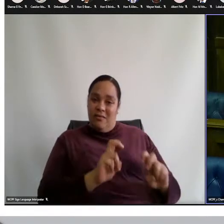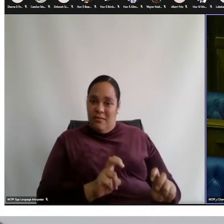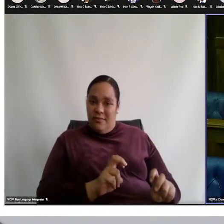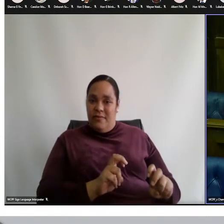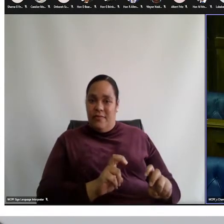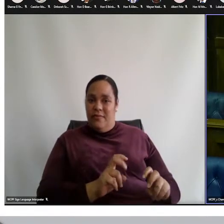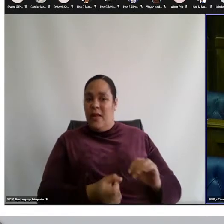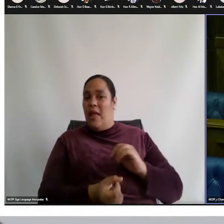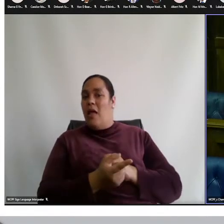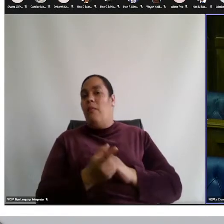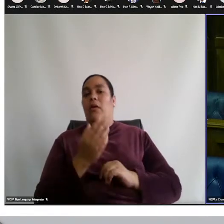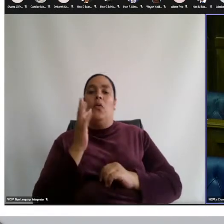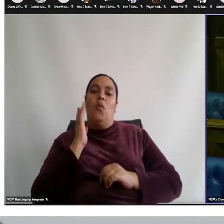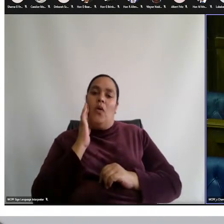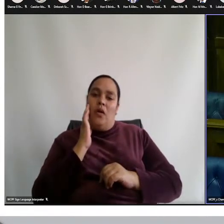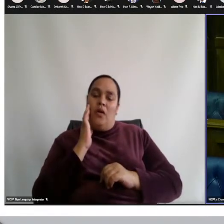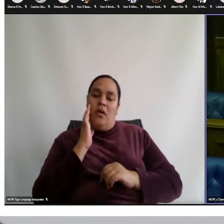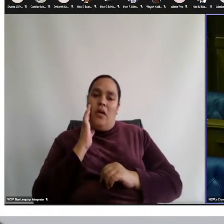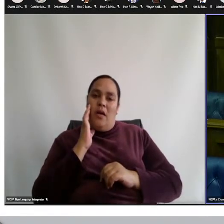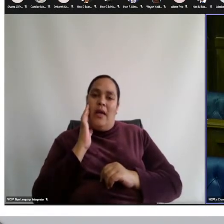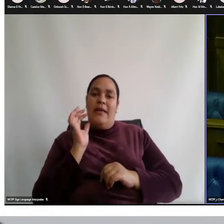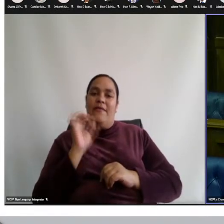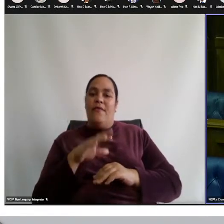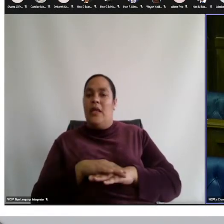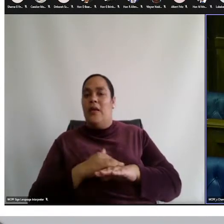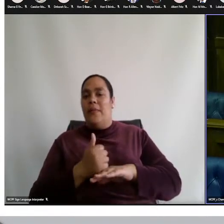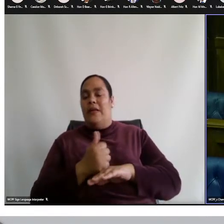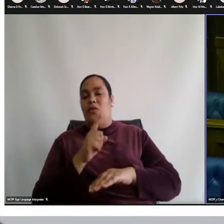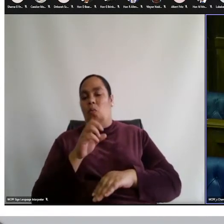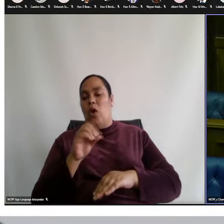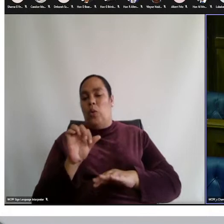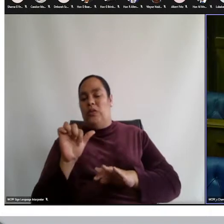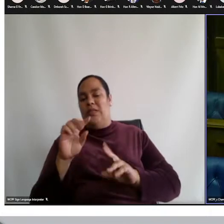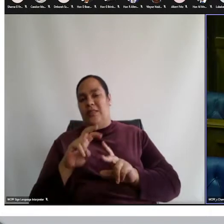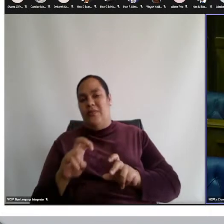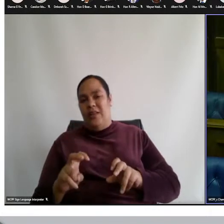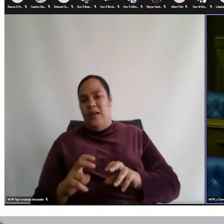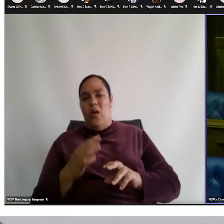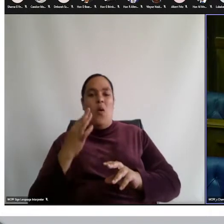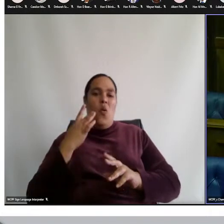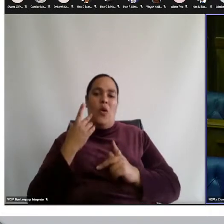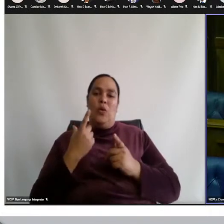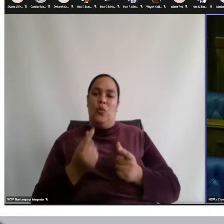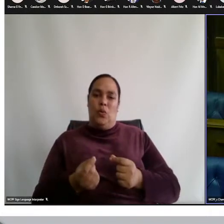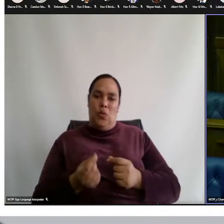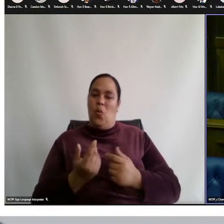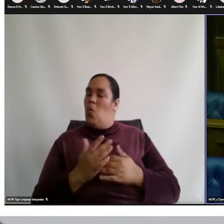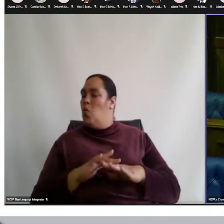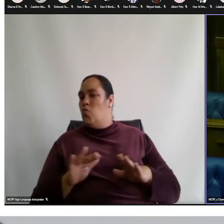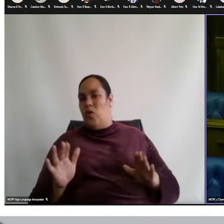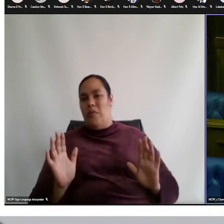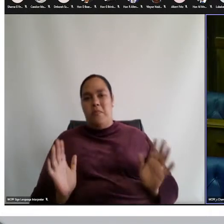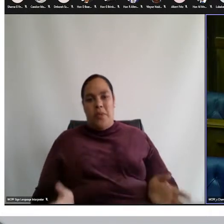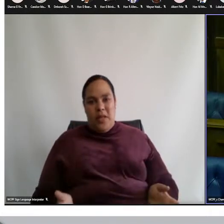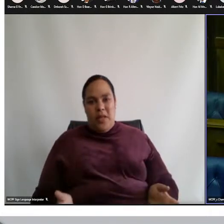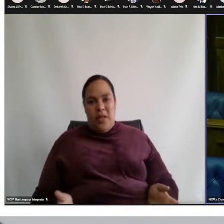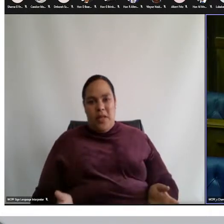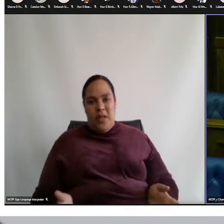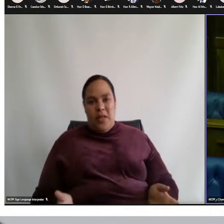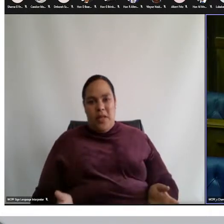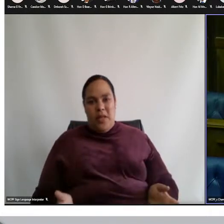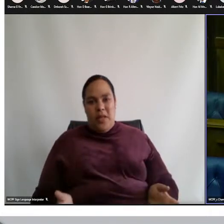will be concluded and on what basis a Section 106 investigation will be conducted or not. So in your